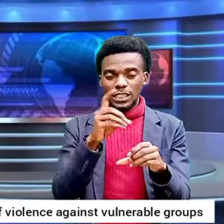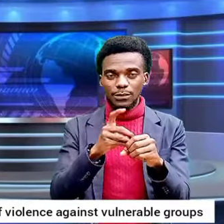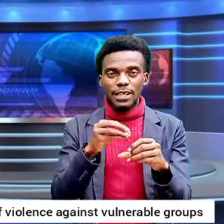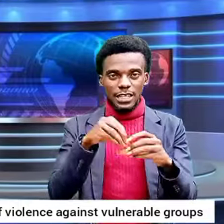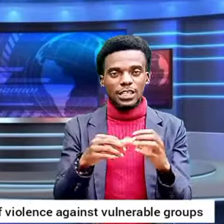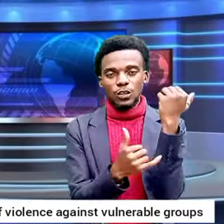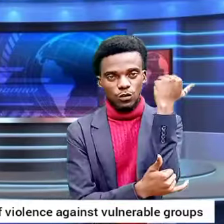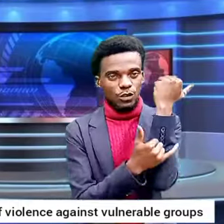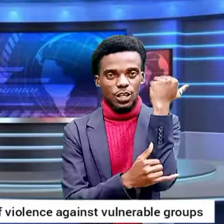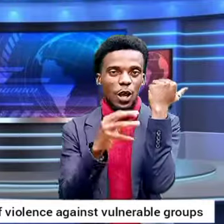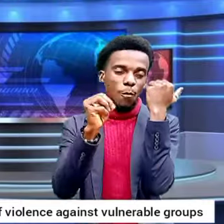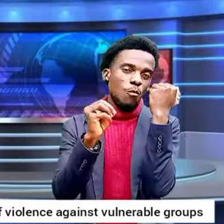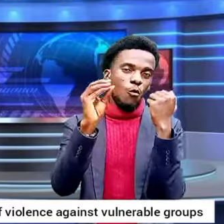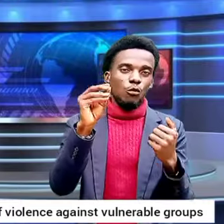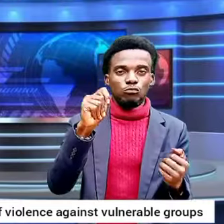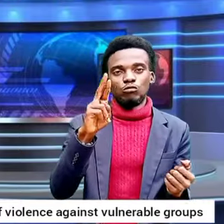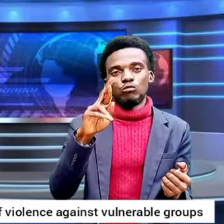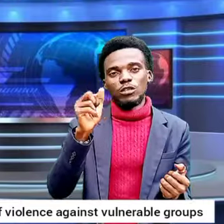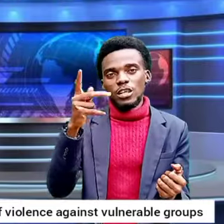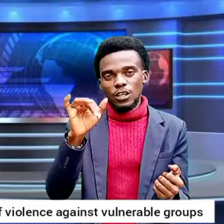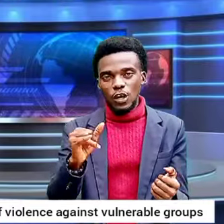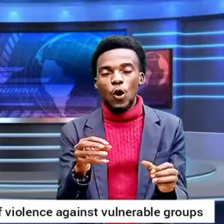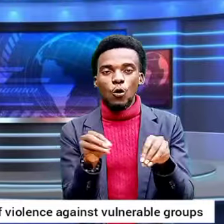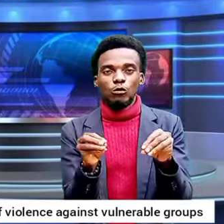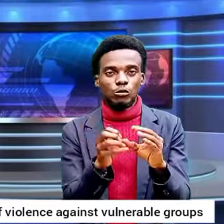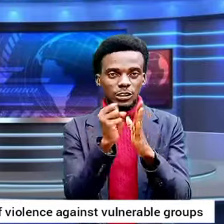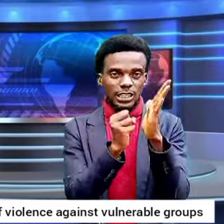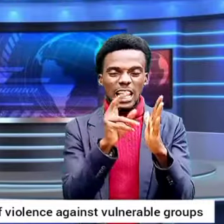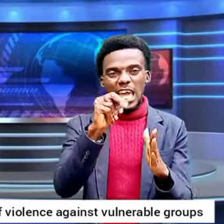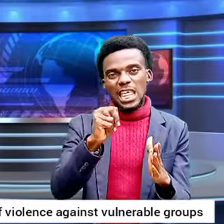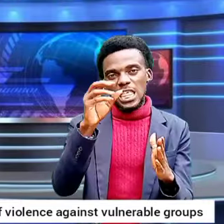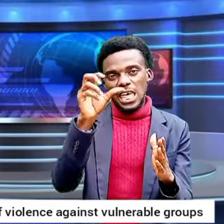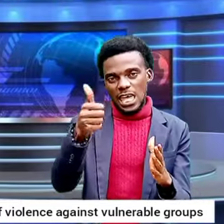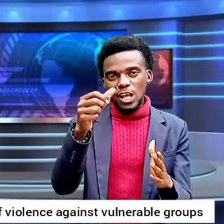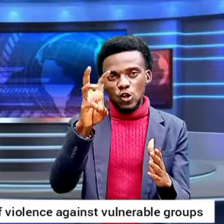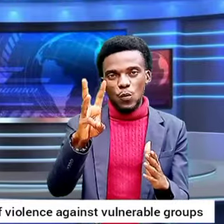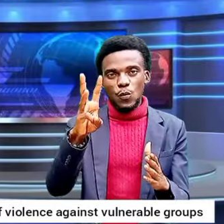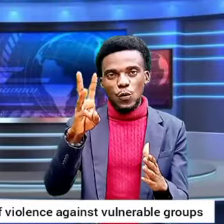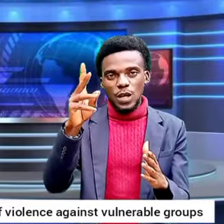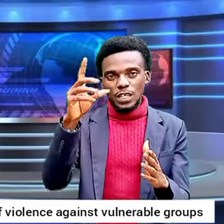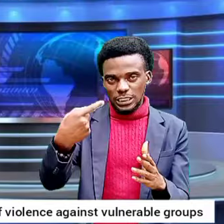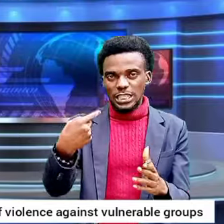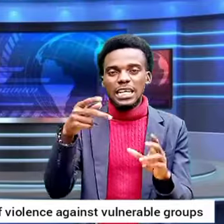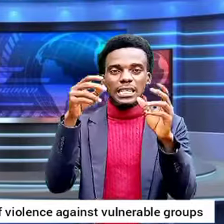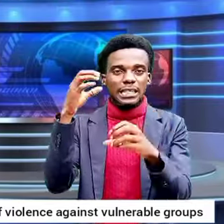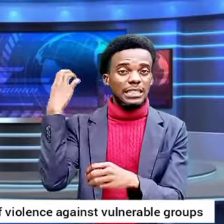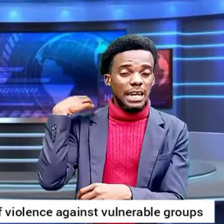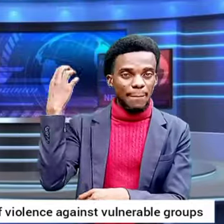Motorayo Ayebayo, Osun State NAWOJ chairperson, disclosed this during a